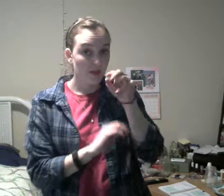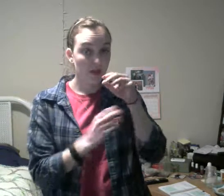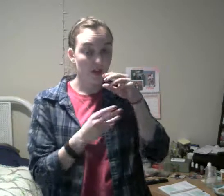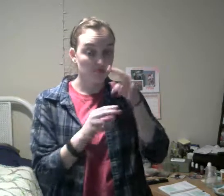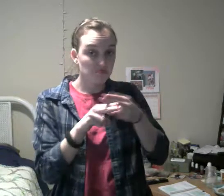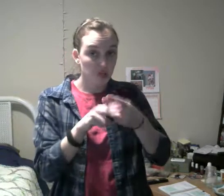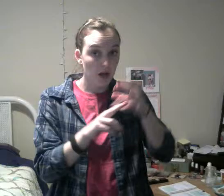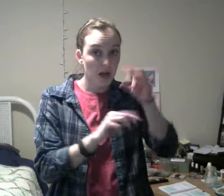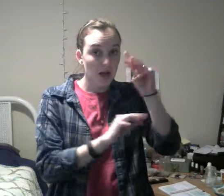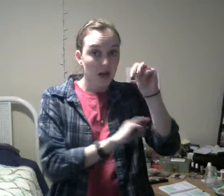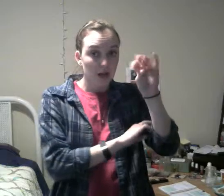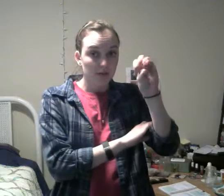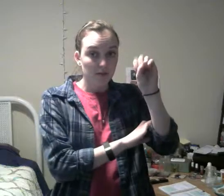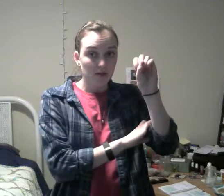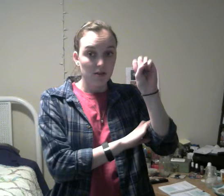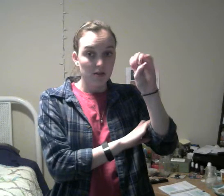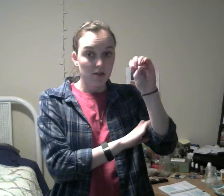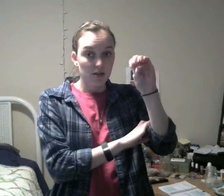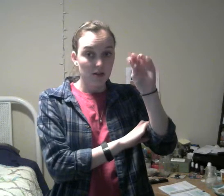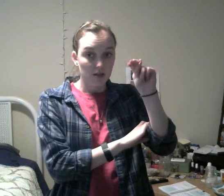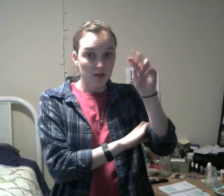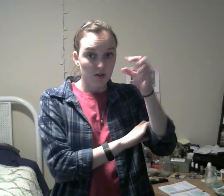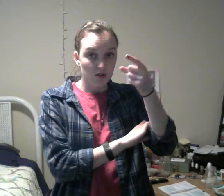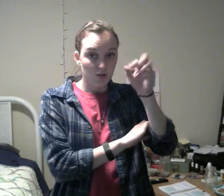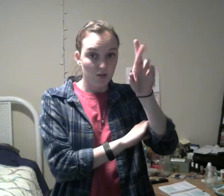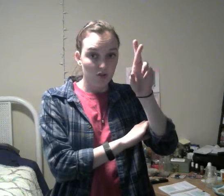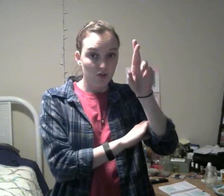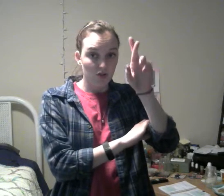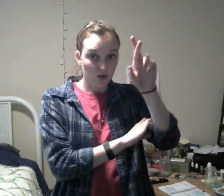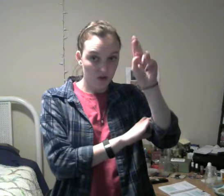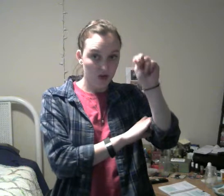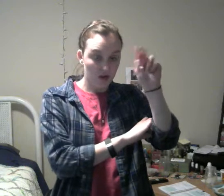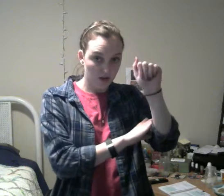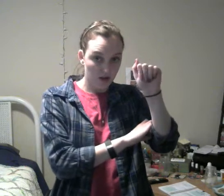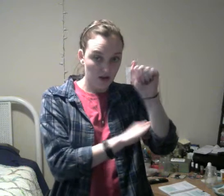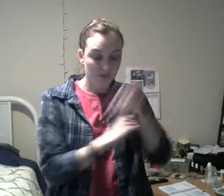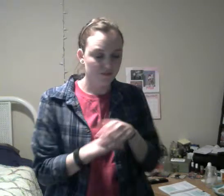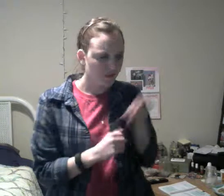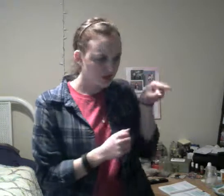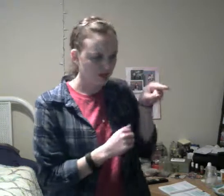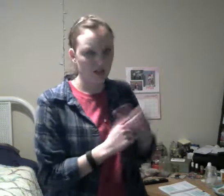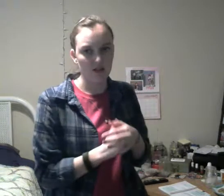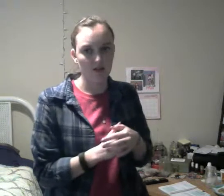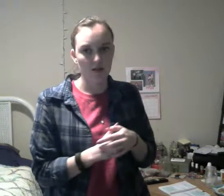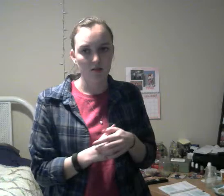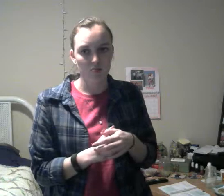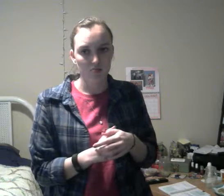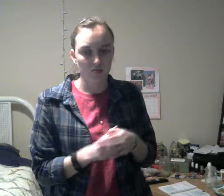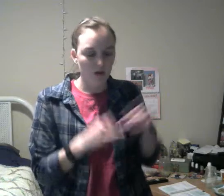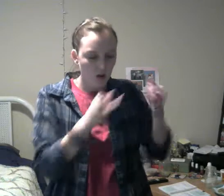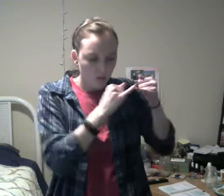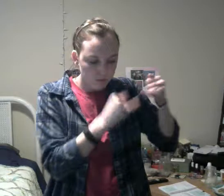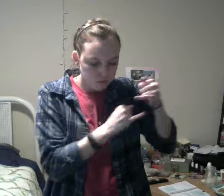the cytoplasm and actually do something. So here's that messenger RNA. It's going to feed through that ribosome,